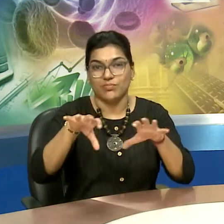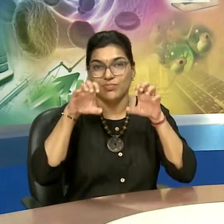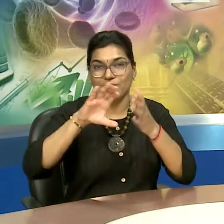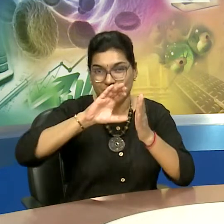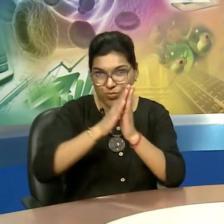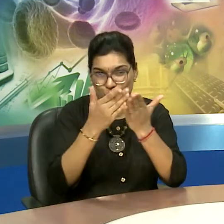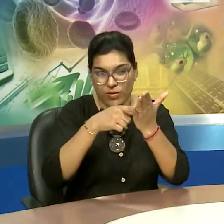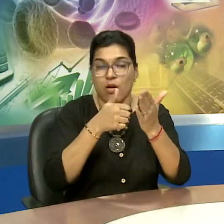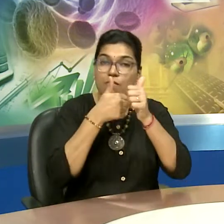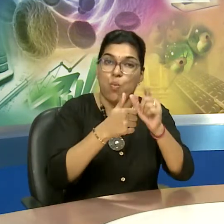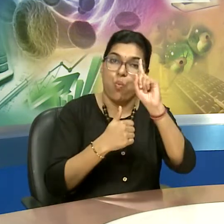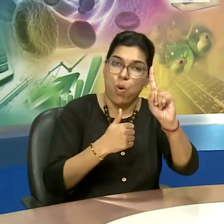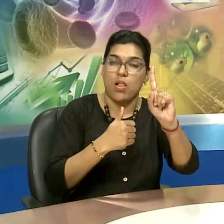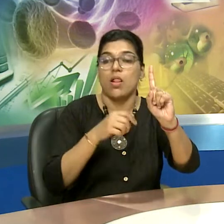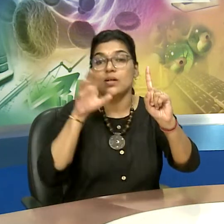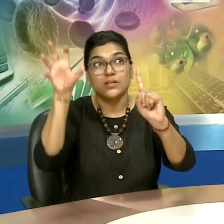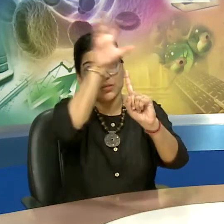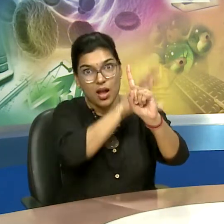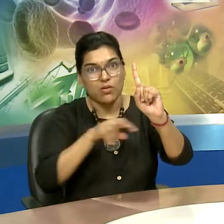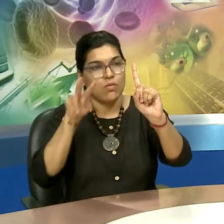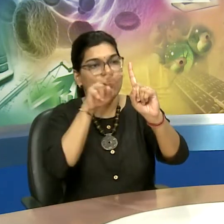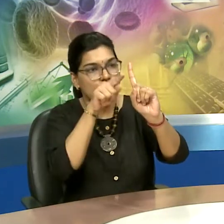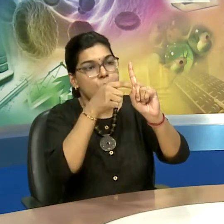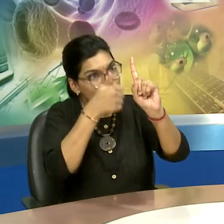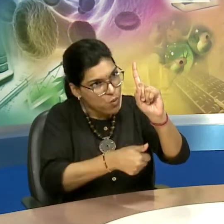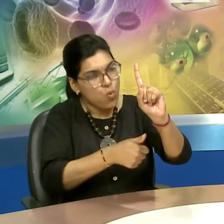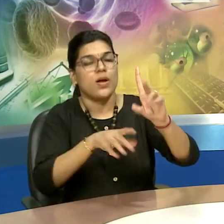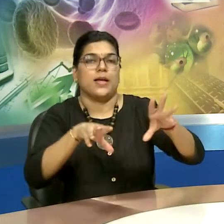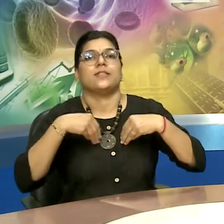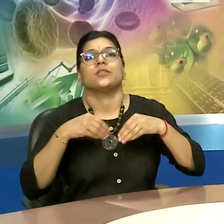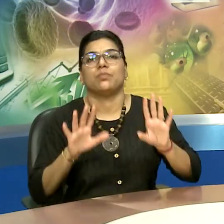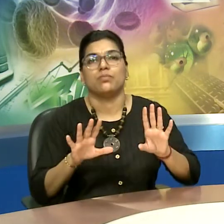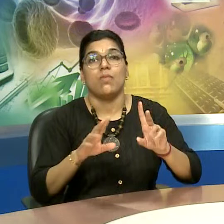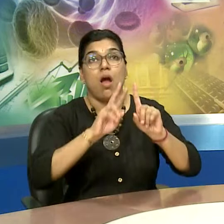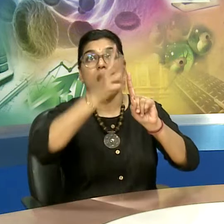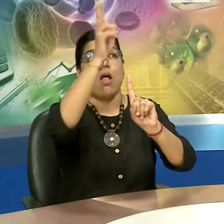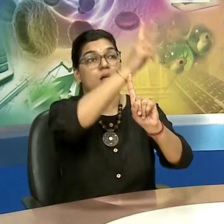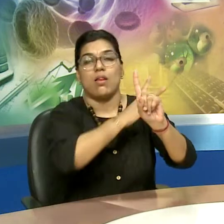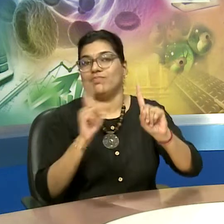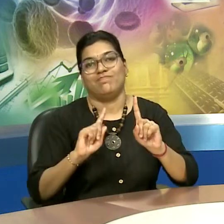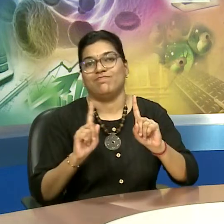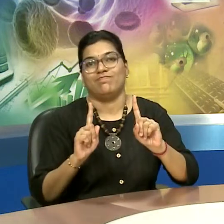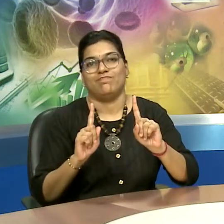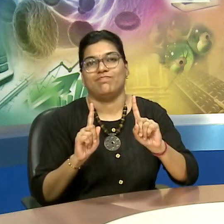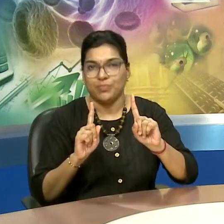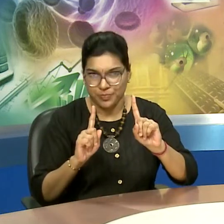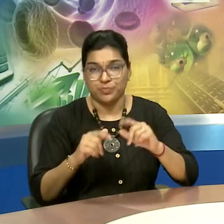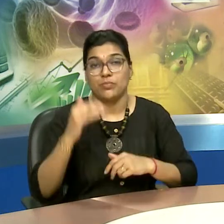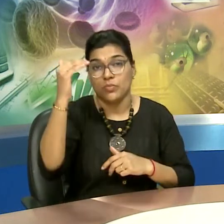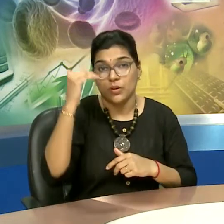the state have no freedom to seize or